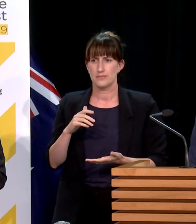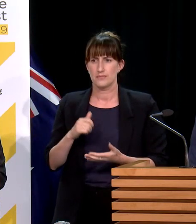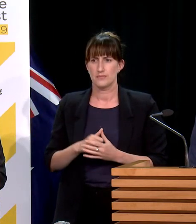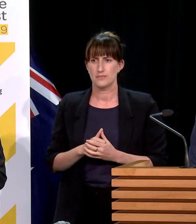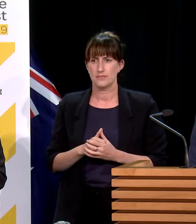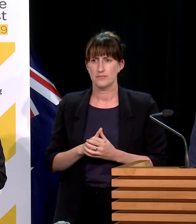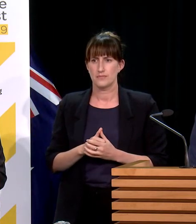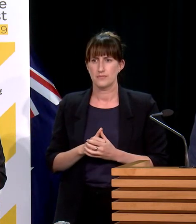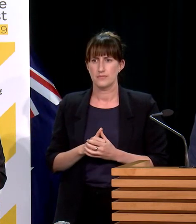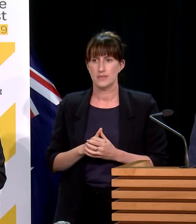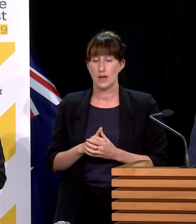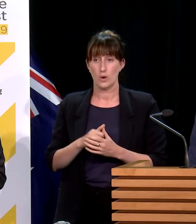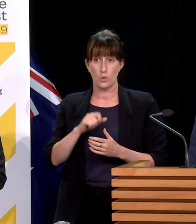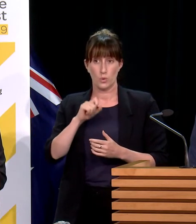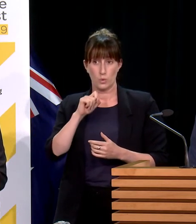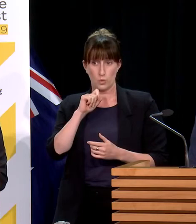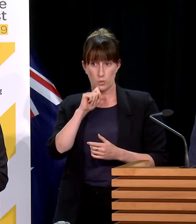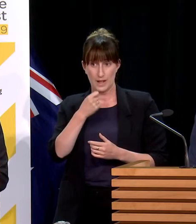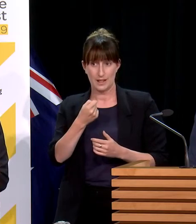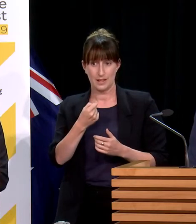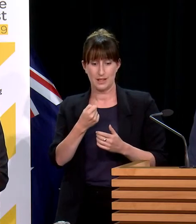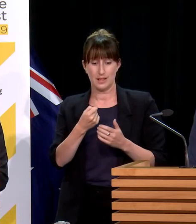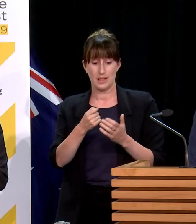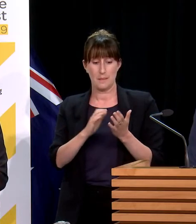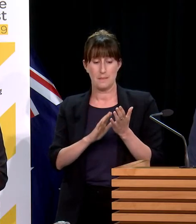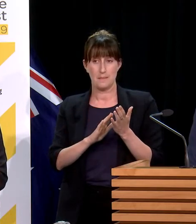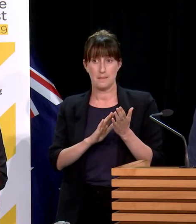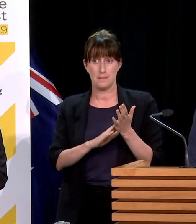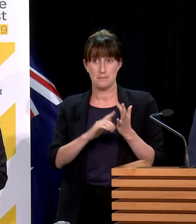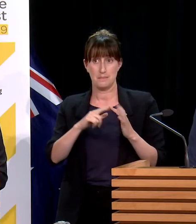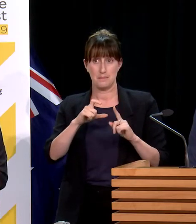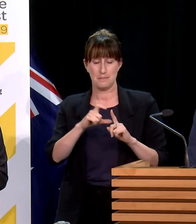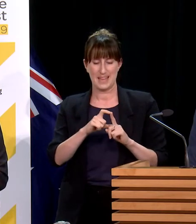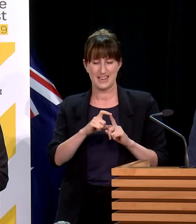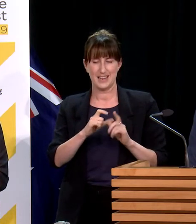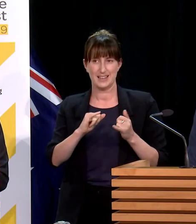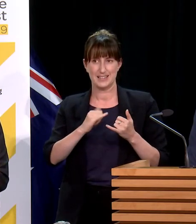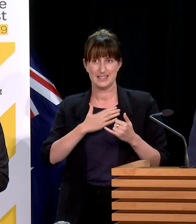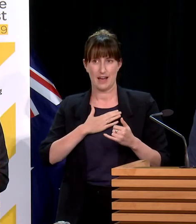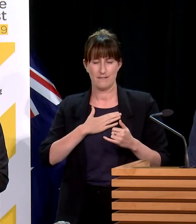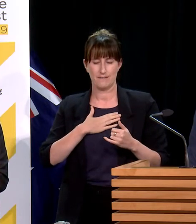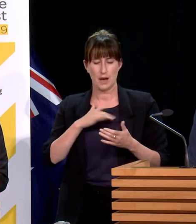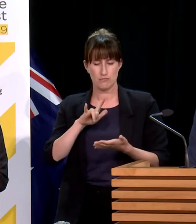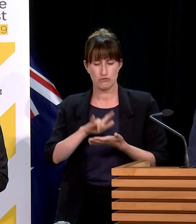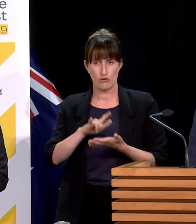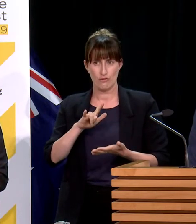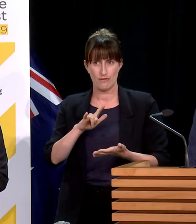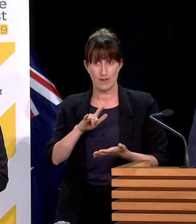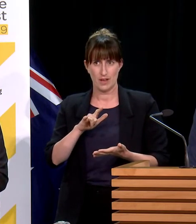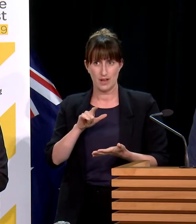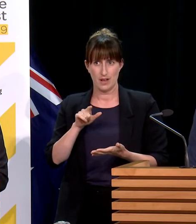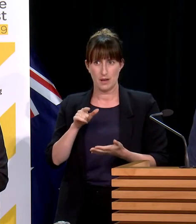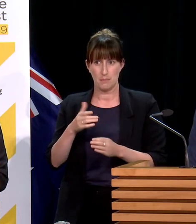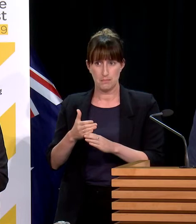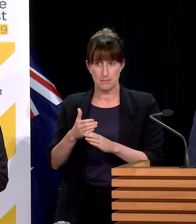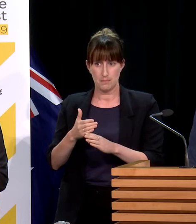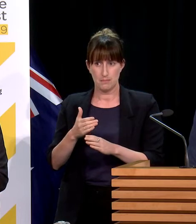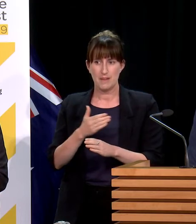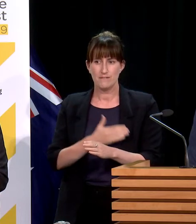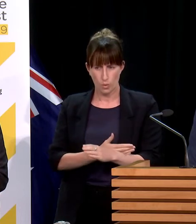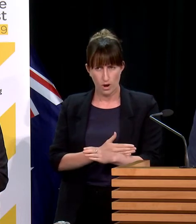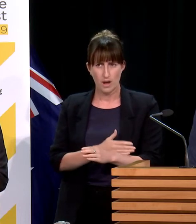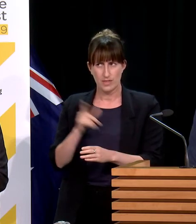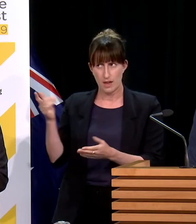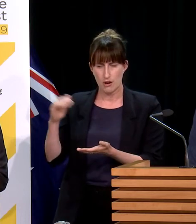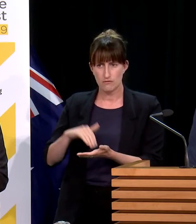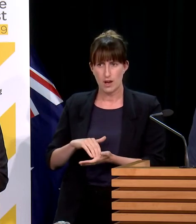have MedSafe, yes or no, before it actually arrives in this country? And second question, why are we actually getting any vaccine via this scheme at this point,